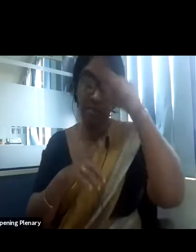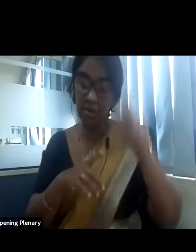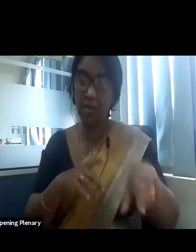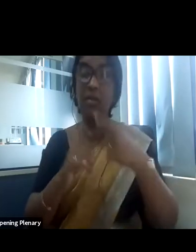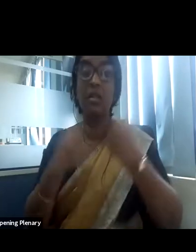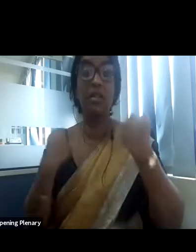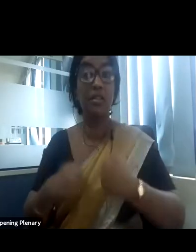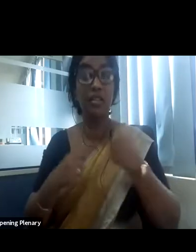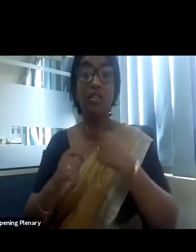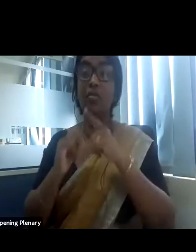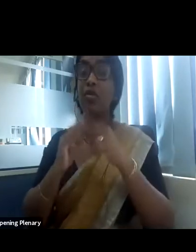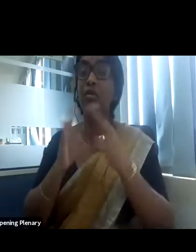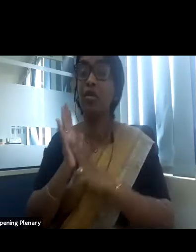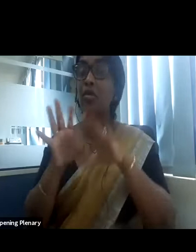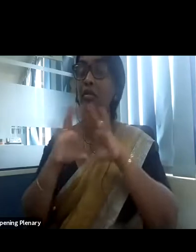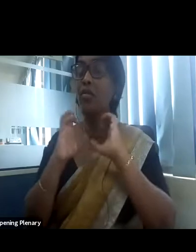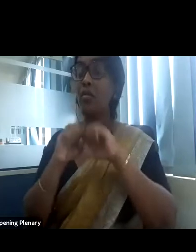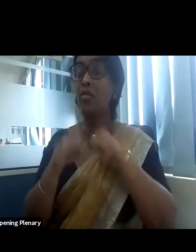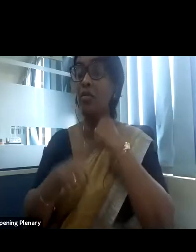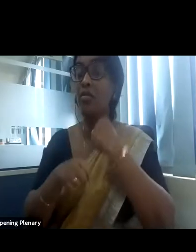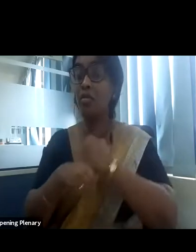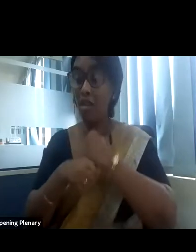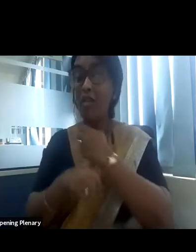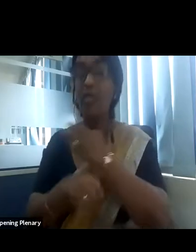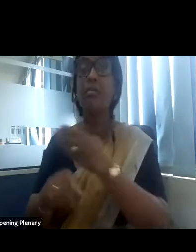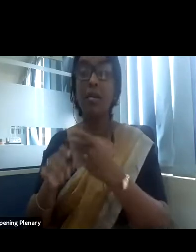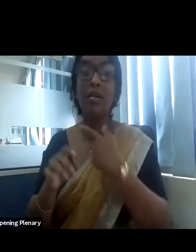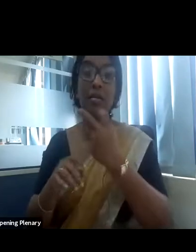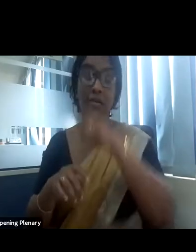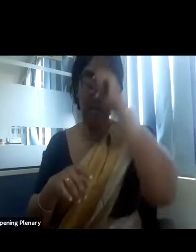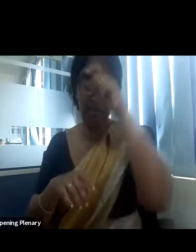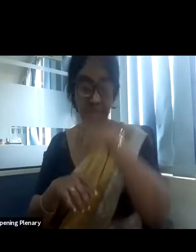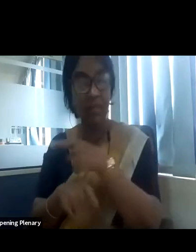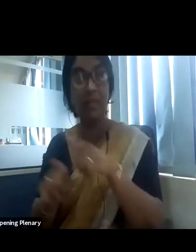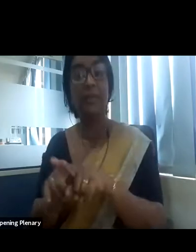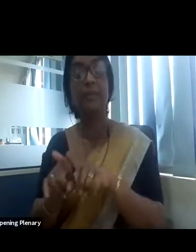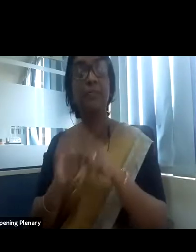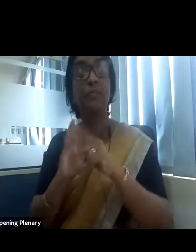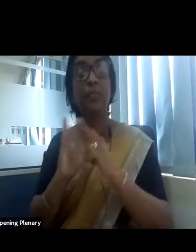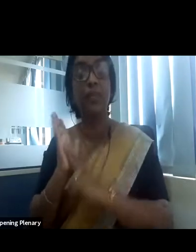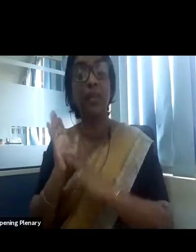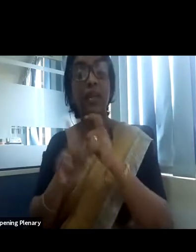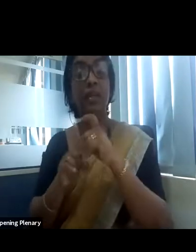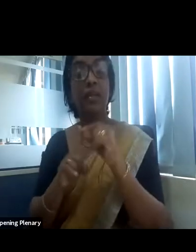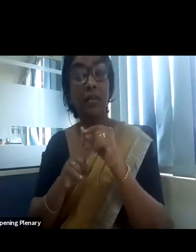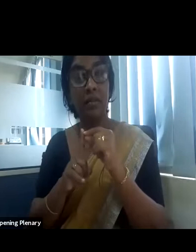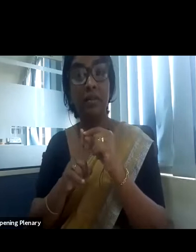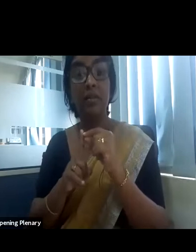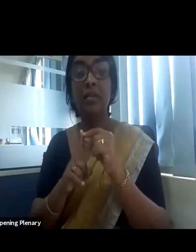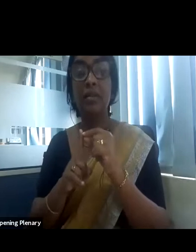Lanka, Mr. Dilan, Fernando, UNDP Resident Representative in Sri Lanka, Robert